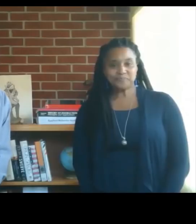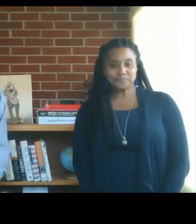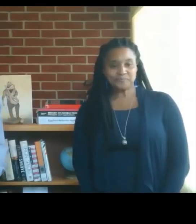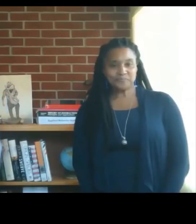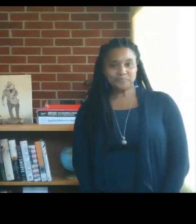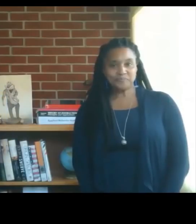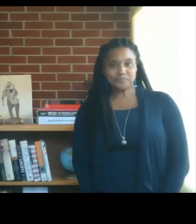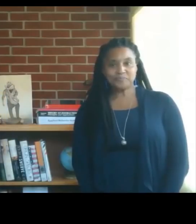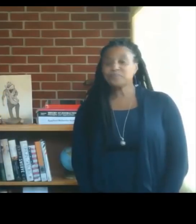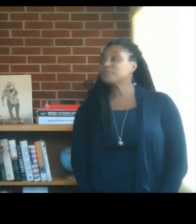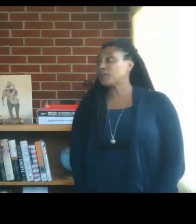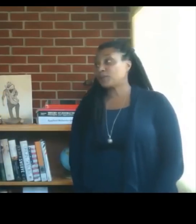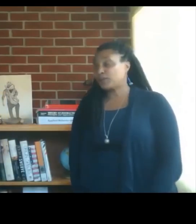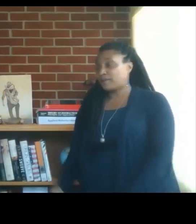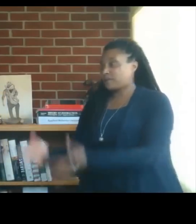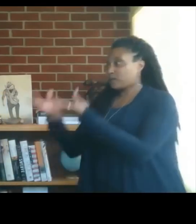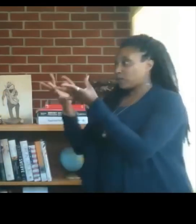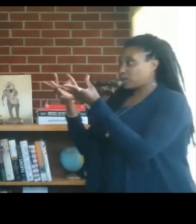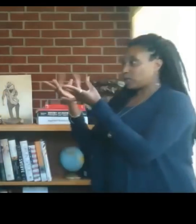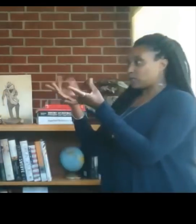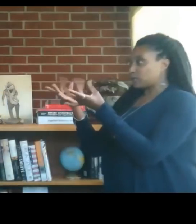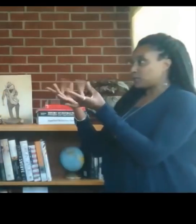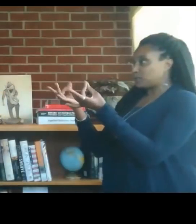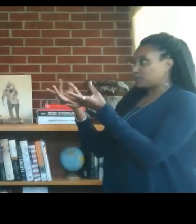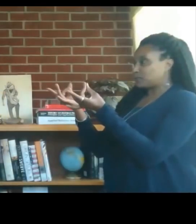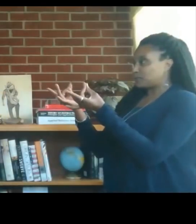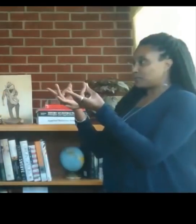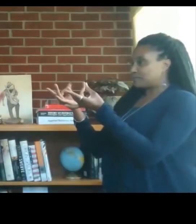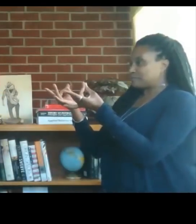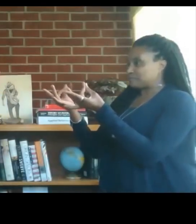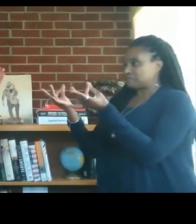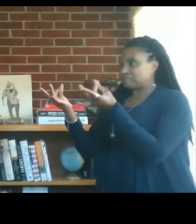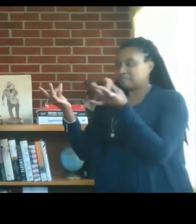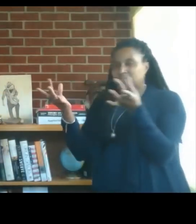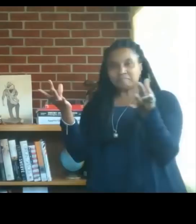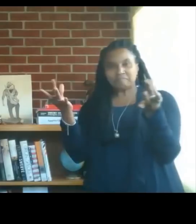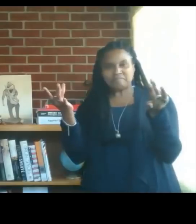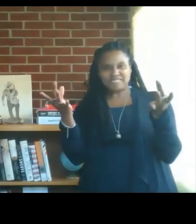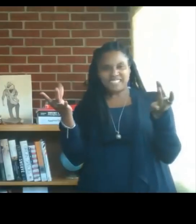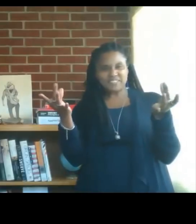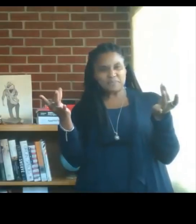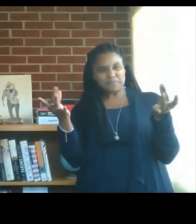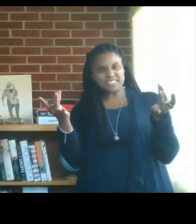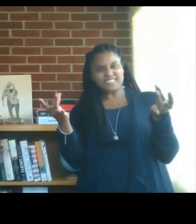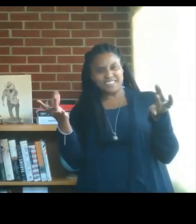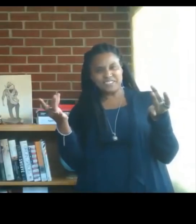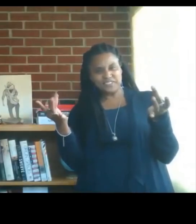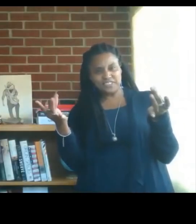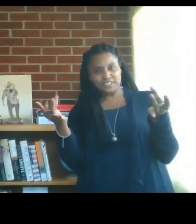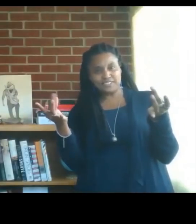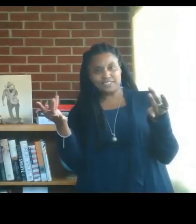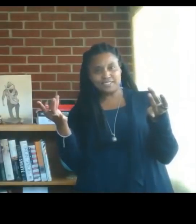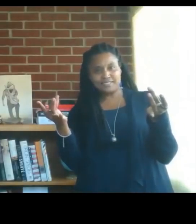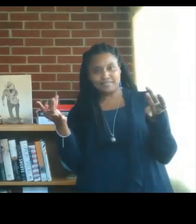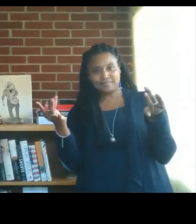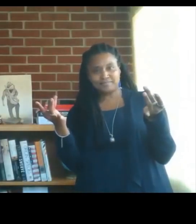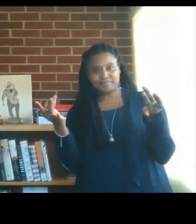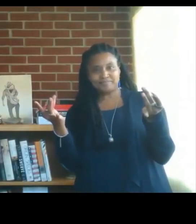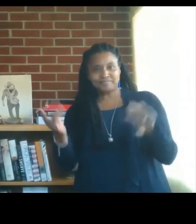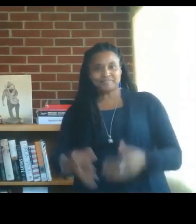And the next one would be glue. Glue. Glue. You have something sticky on your